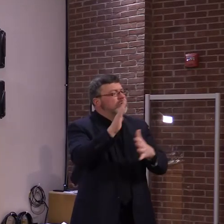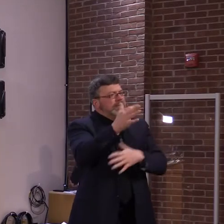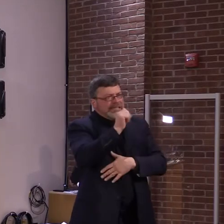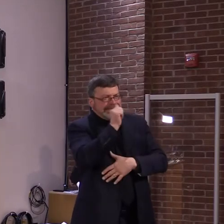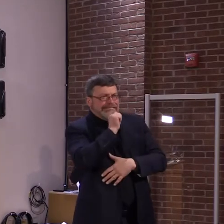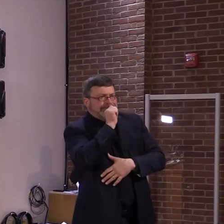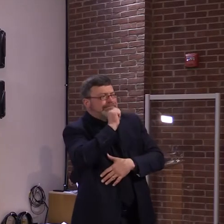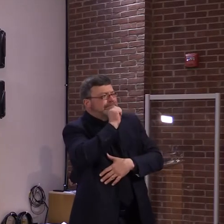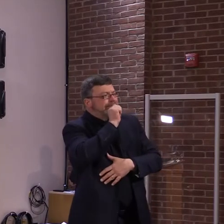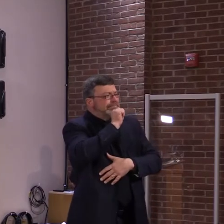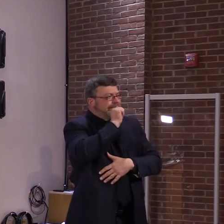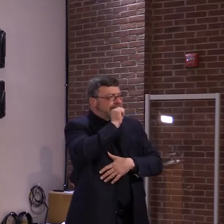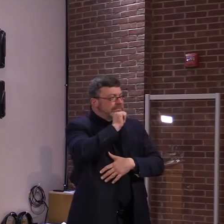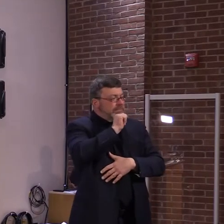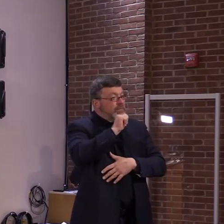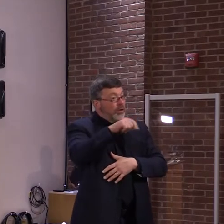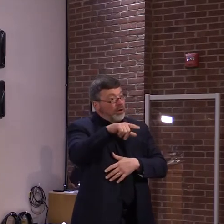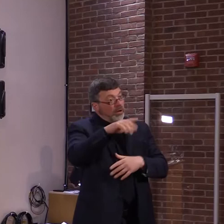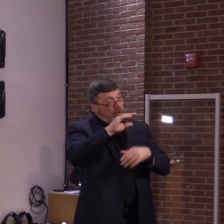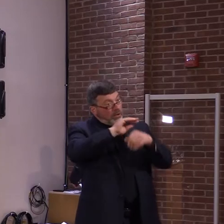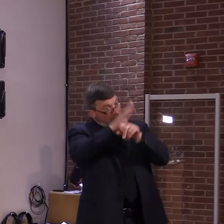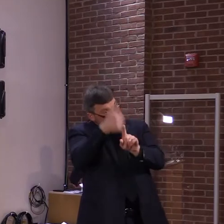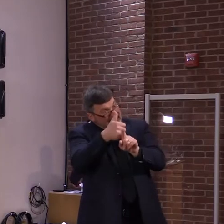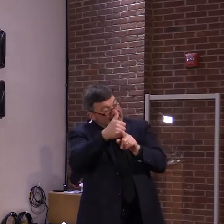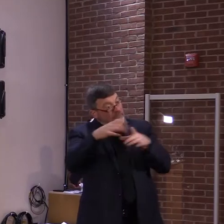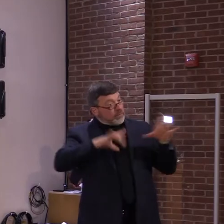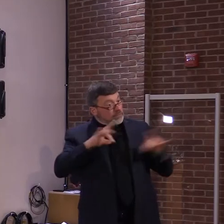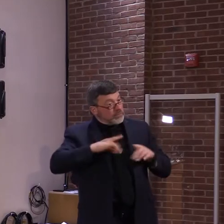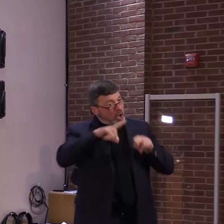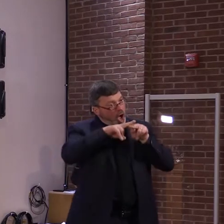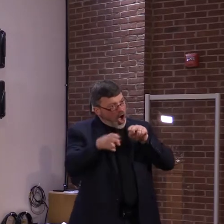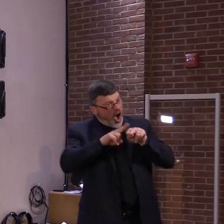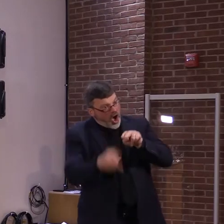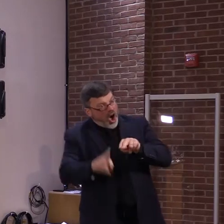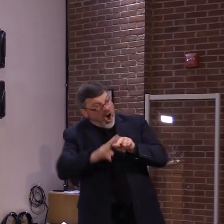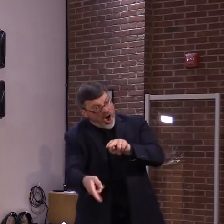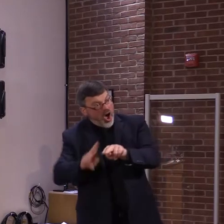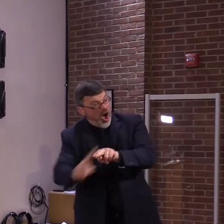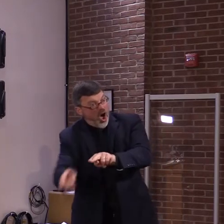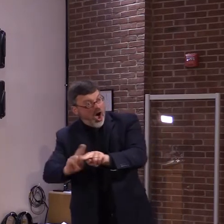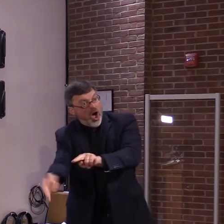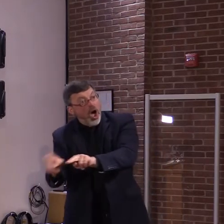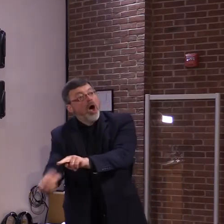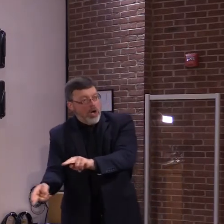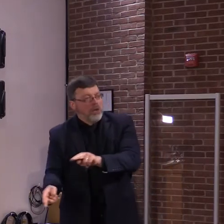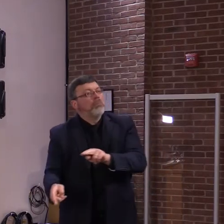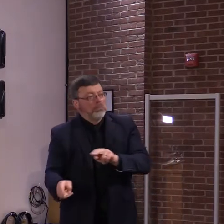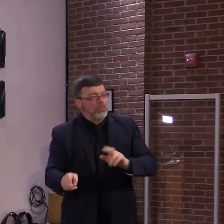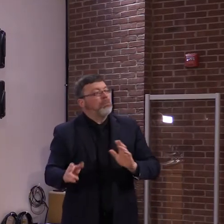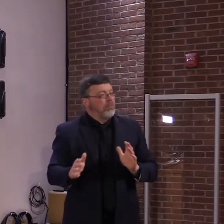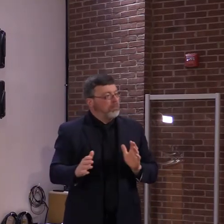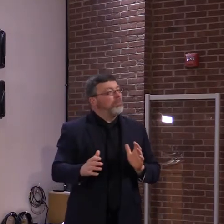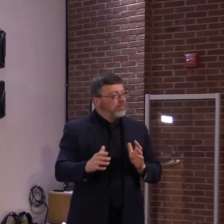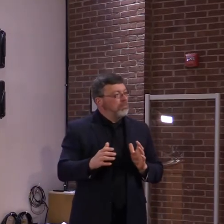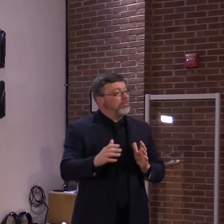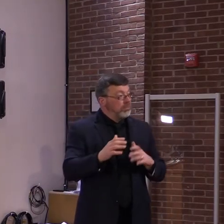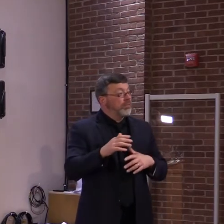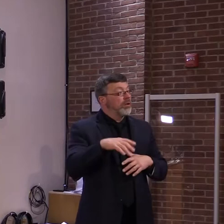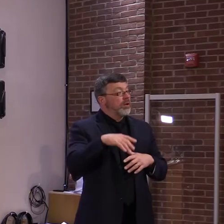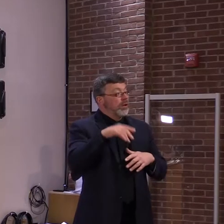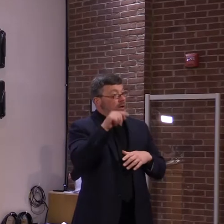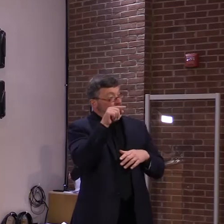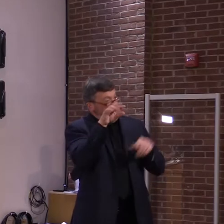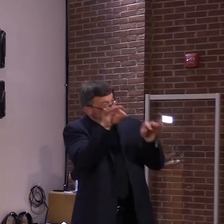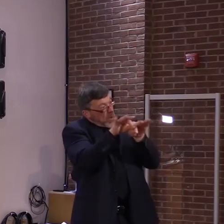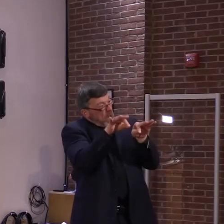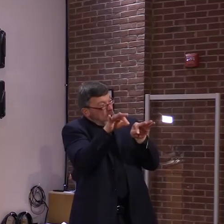virus, which means we're putting up a strong guard against the potential for more mutations and new, perhaps